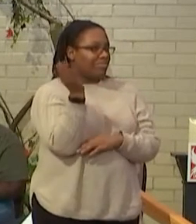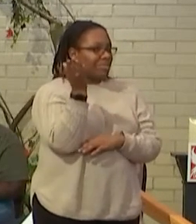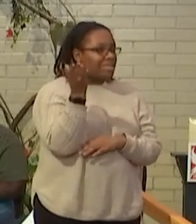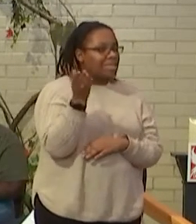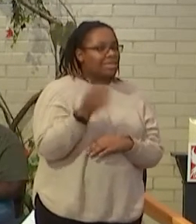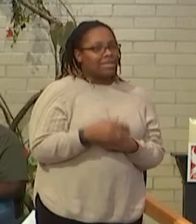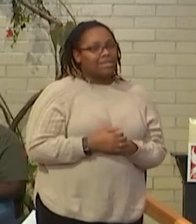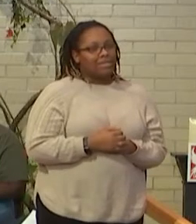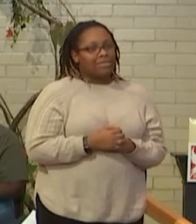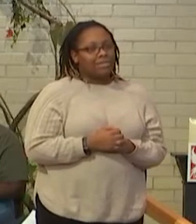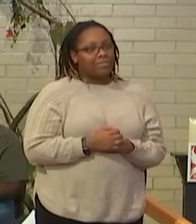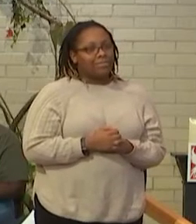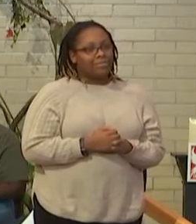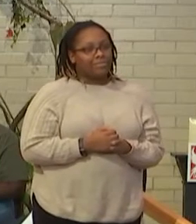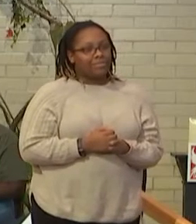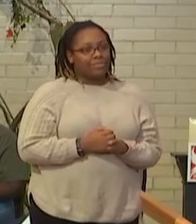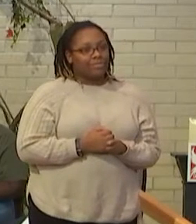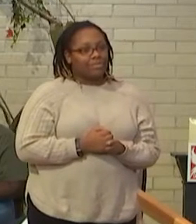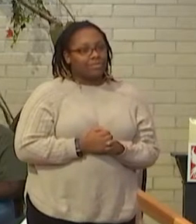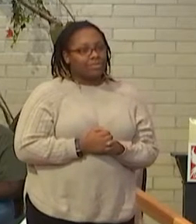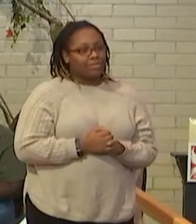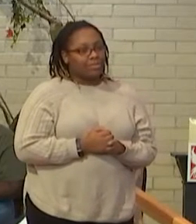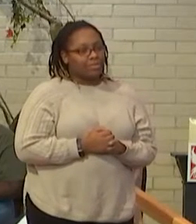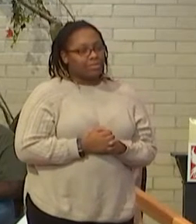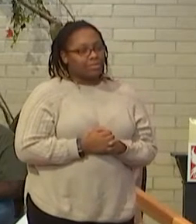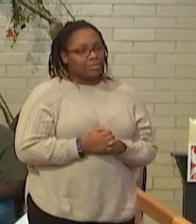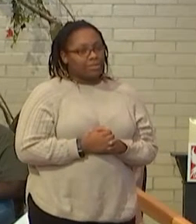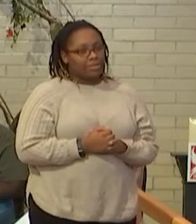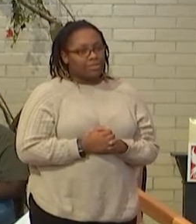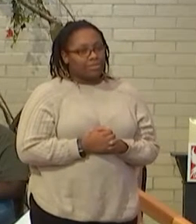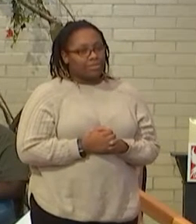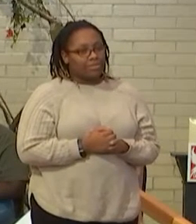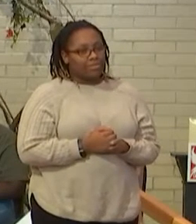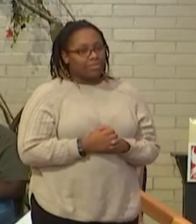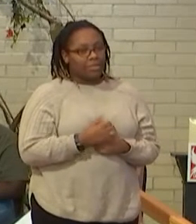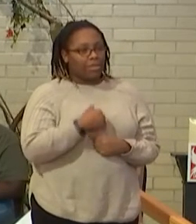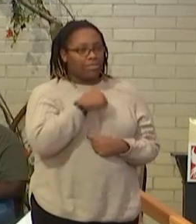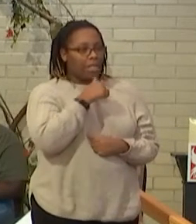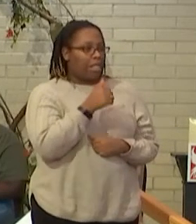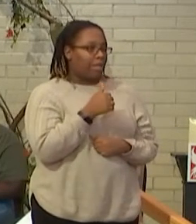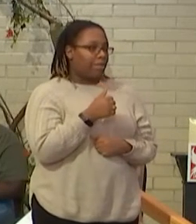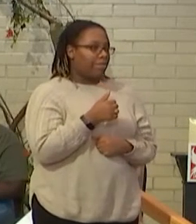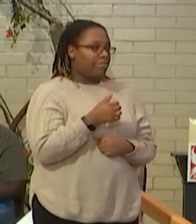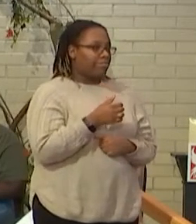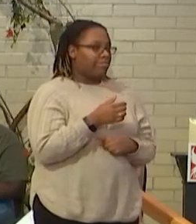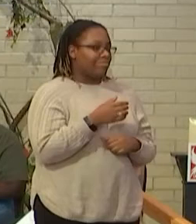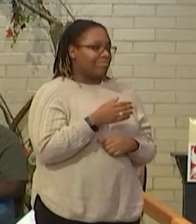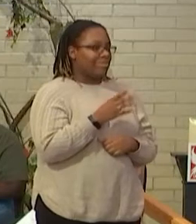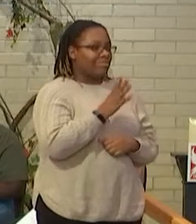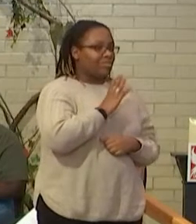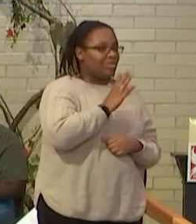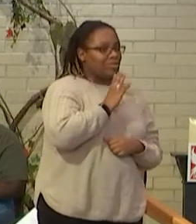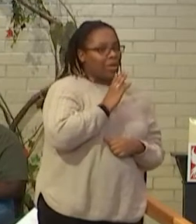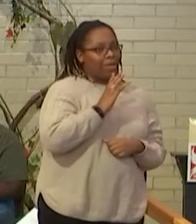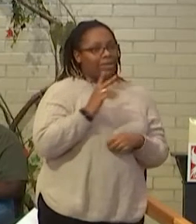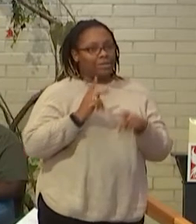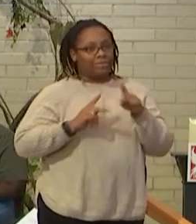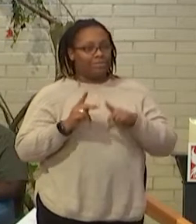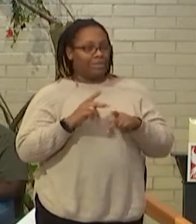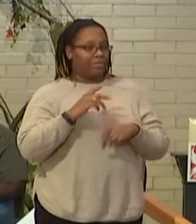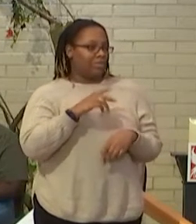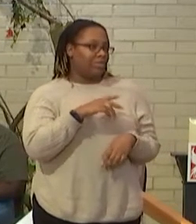my body is vibrating. I'm not much of a talk in front of people person, but you know that feeling